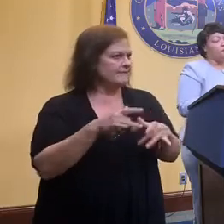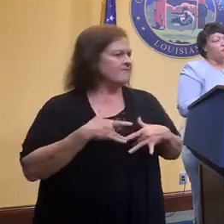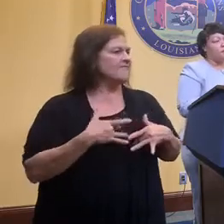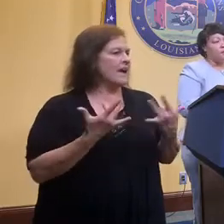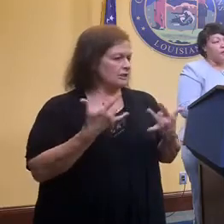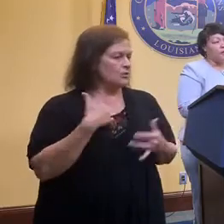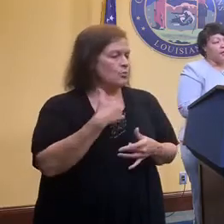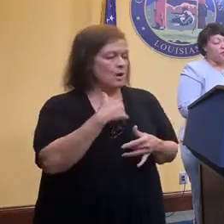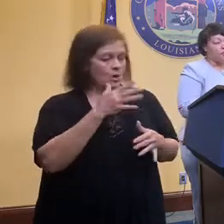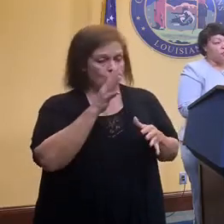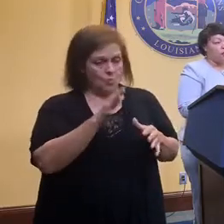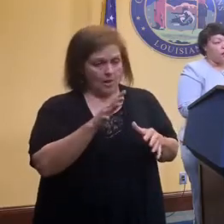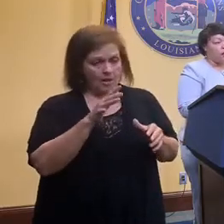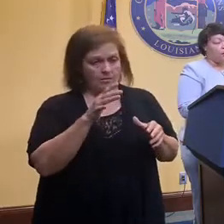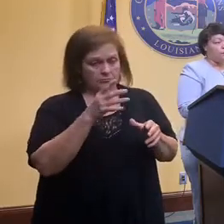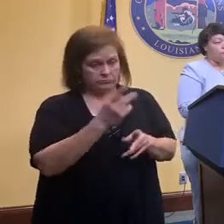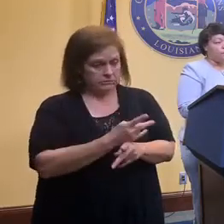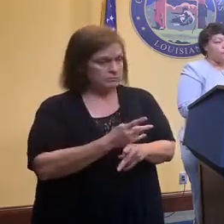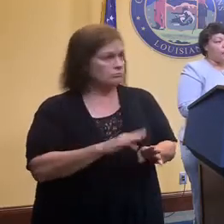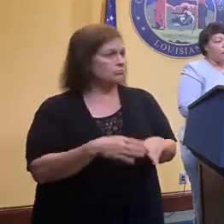the level of communication